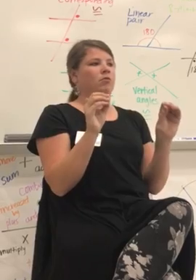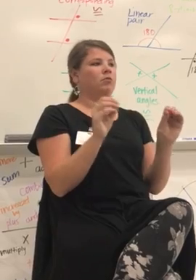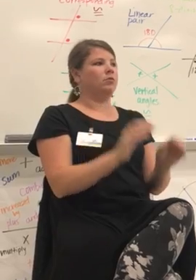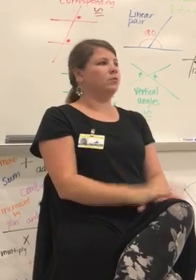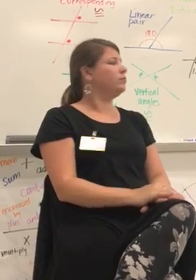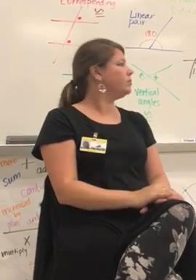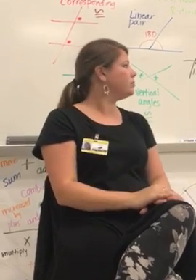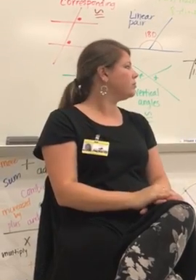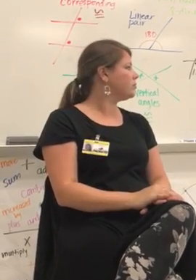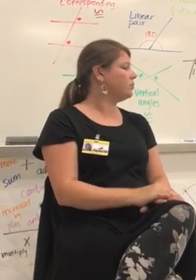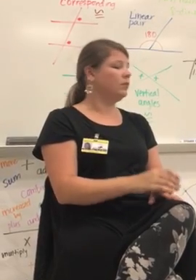had.